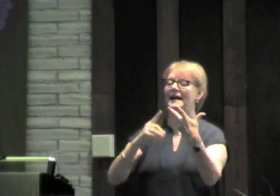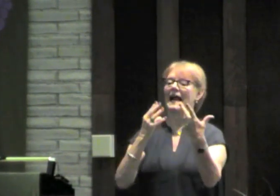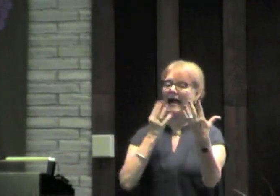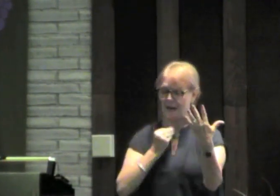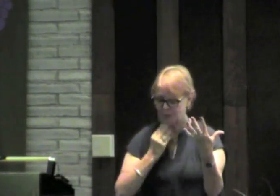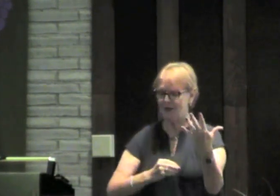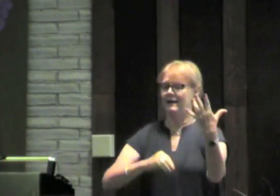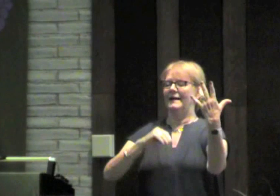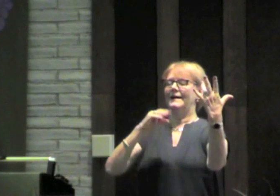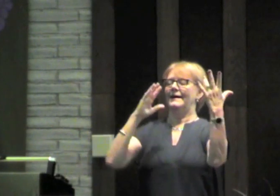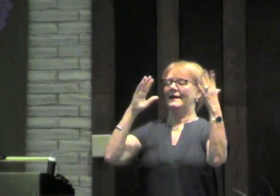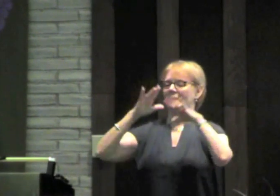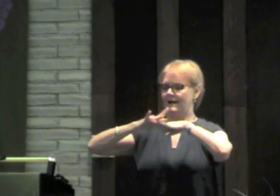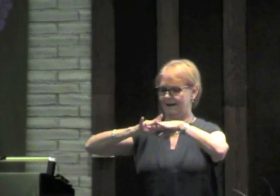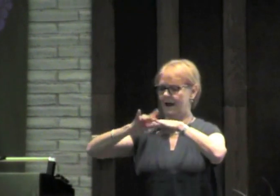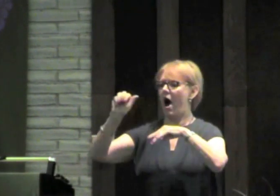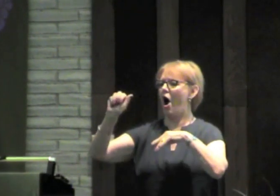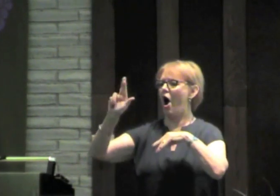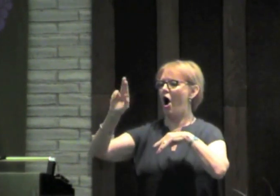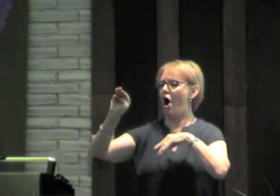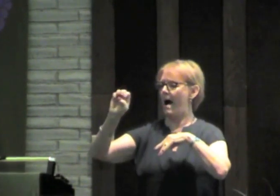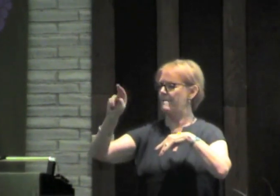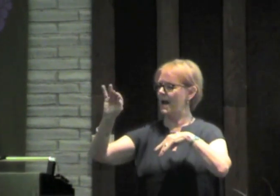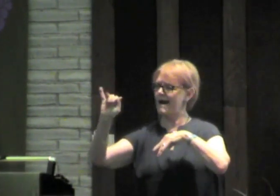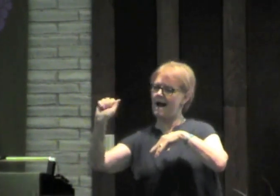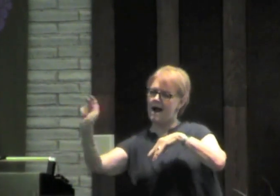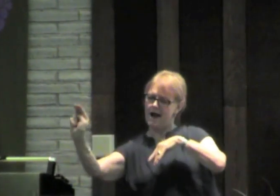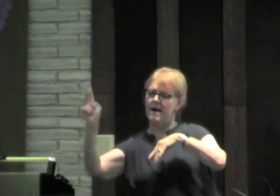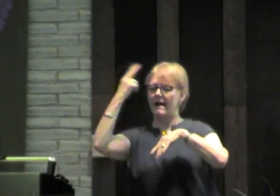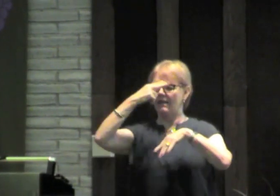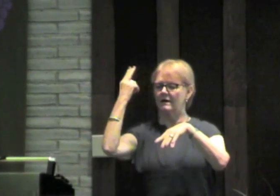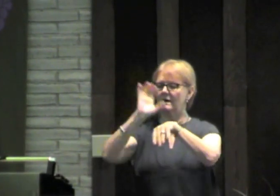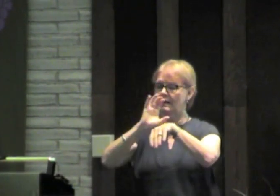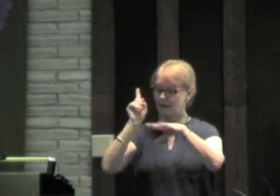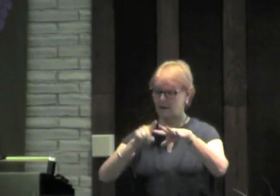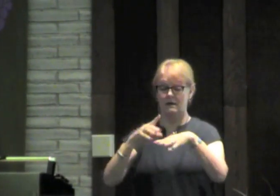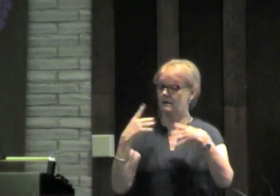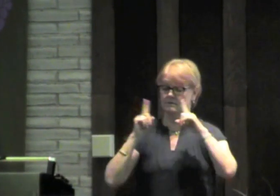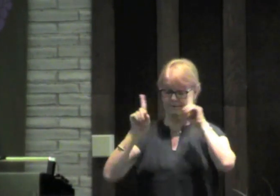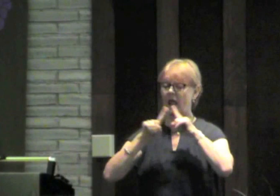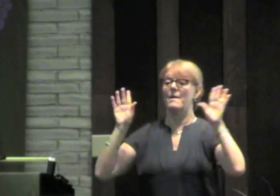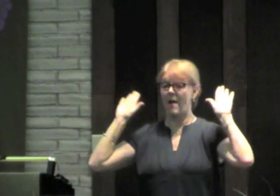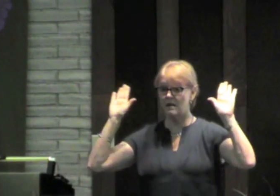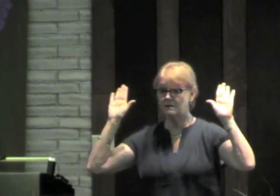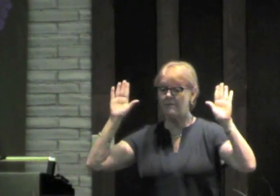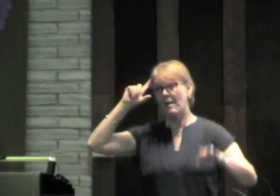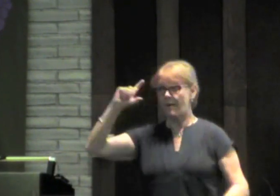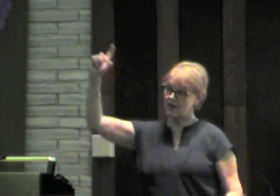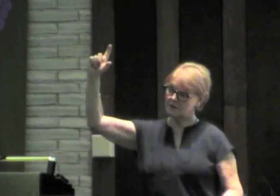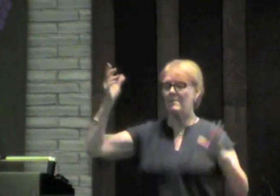There are Hebrew churches. There are Armenian churches, Armenian Catholic churches, a lot. There are